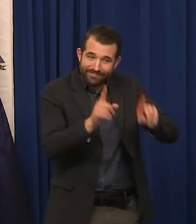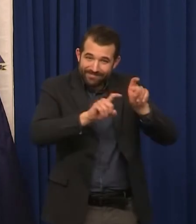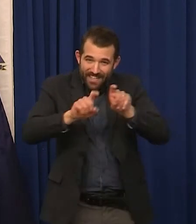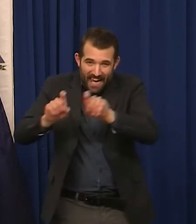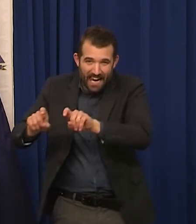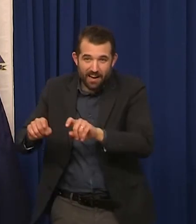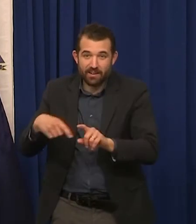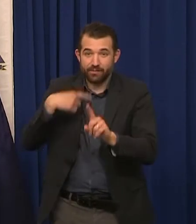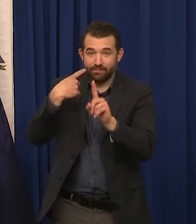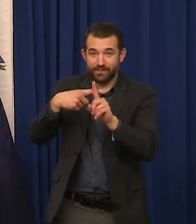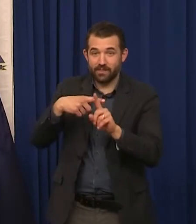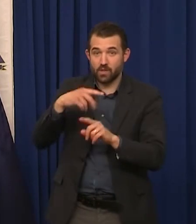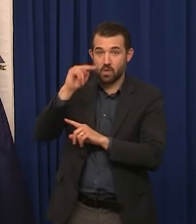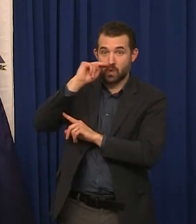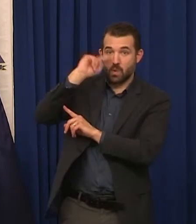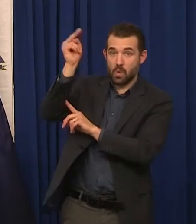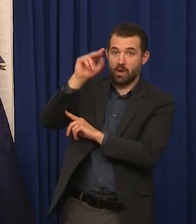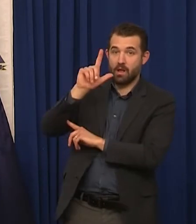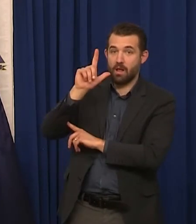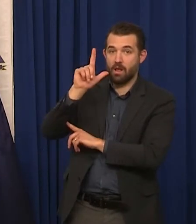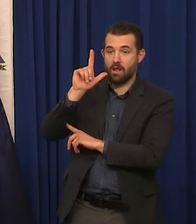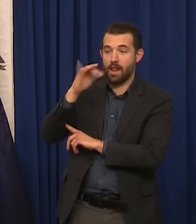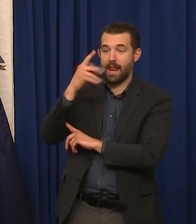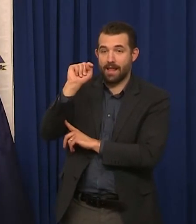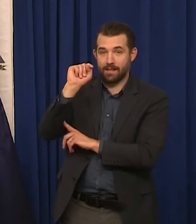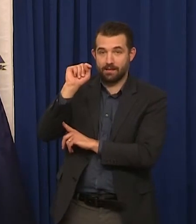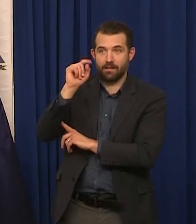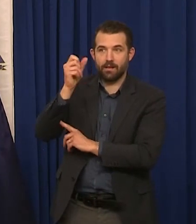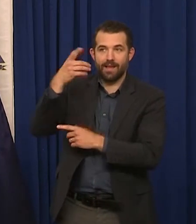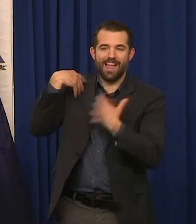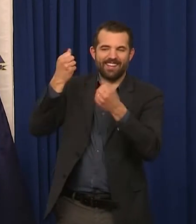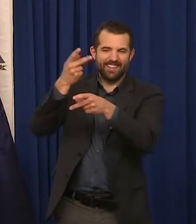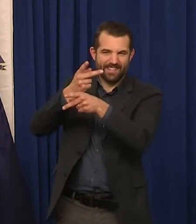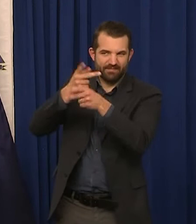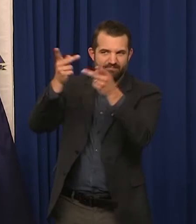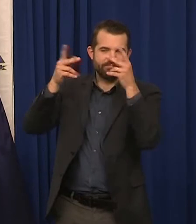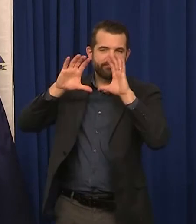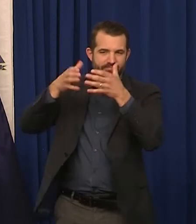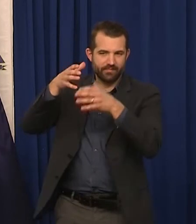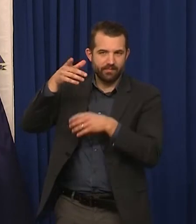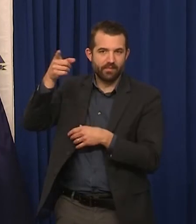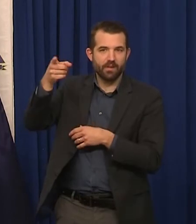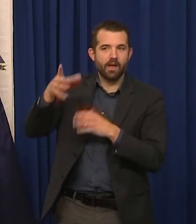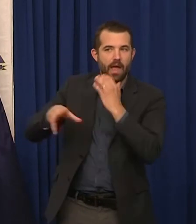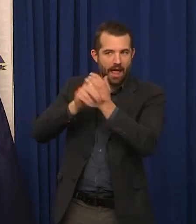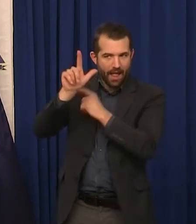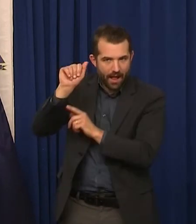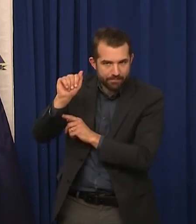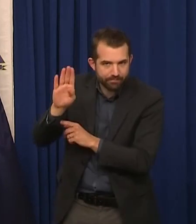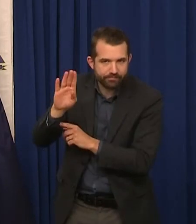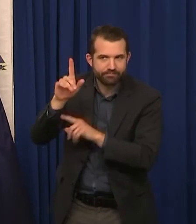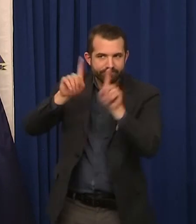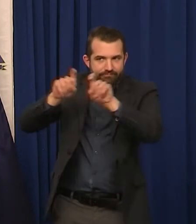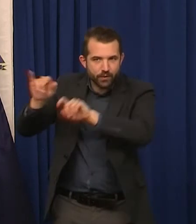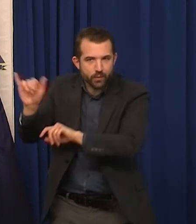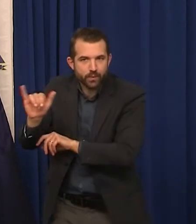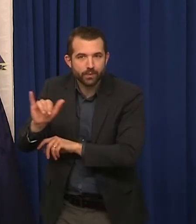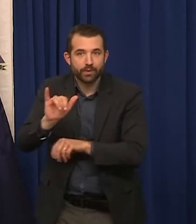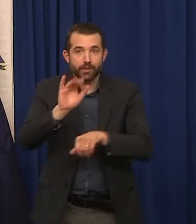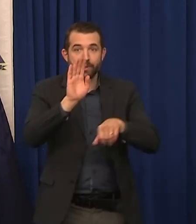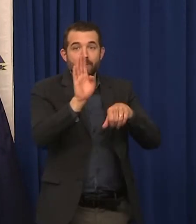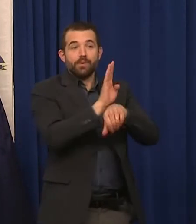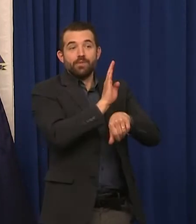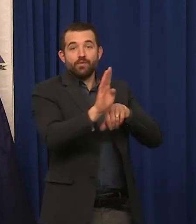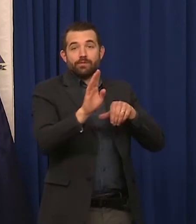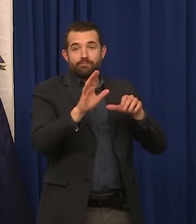Healthcare. So that has also been increasing. The other piece that's expanded is the number of commercial laboratories in Maine